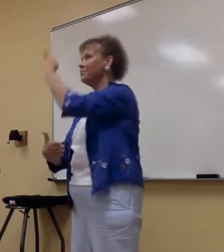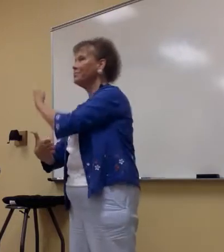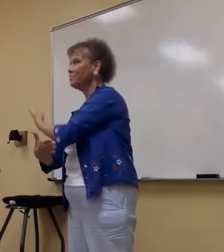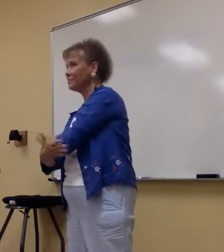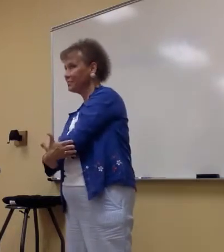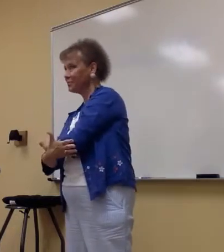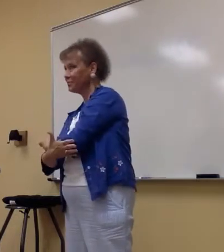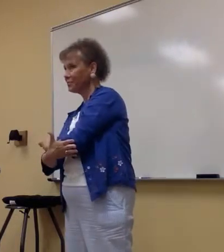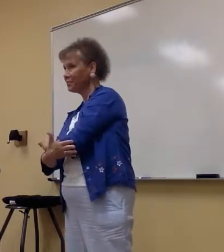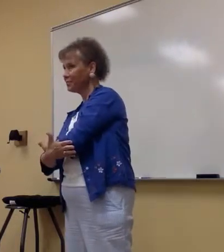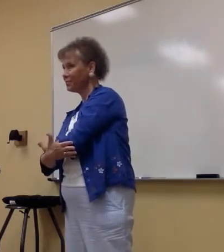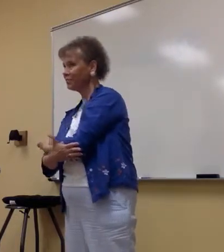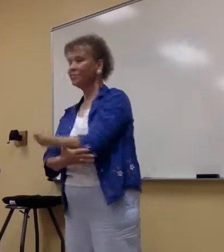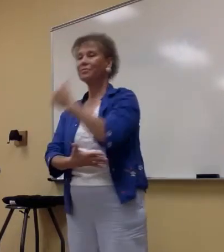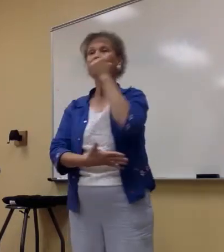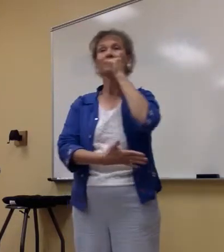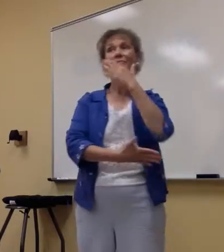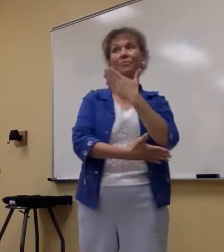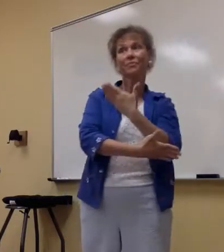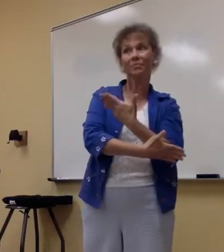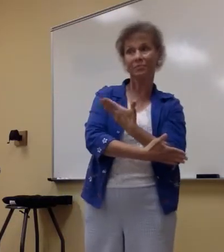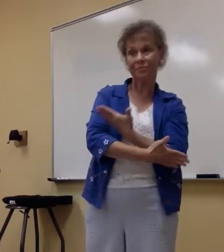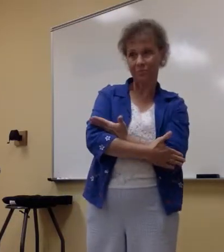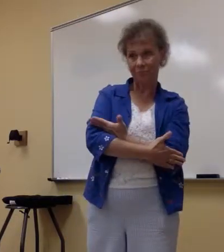Son. Daughter.